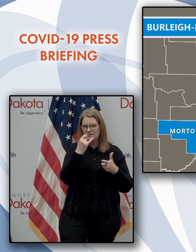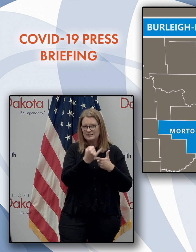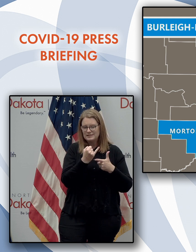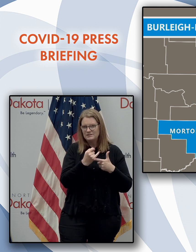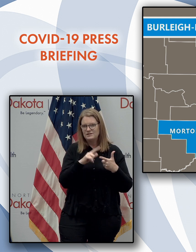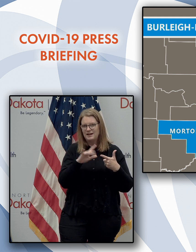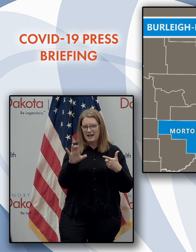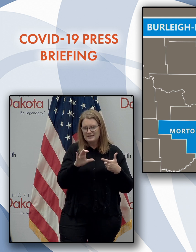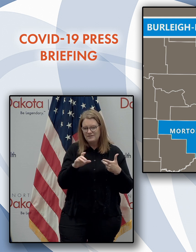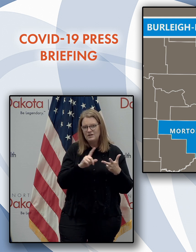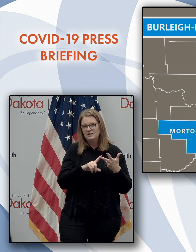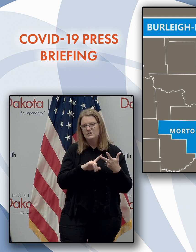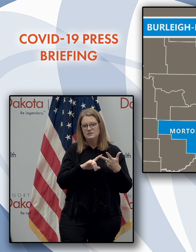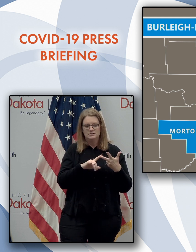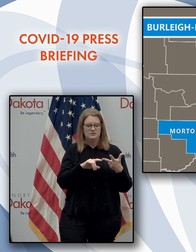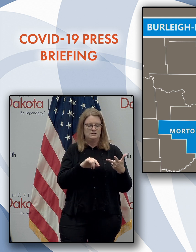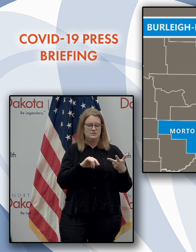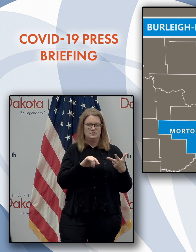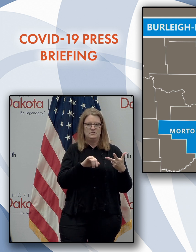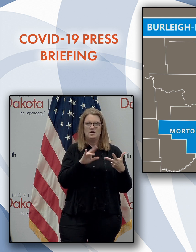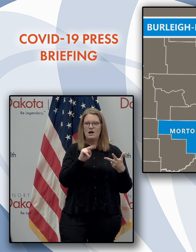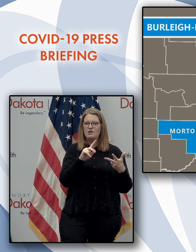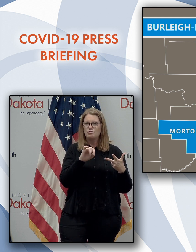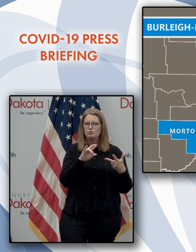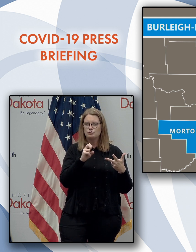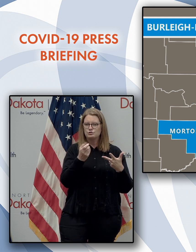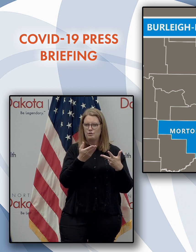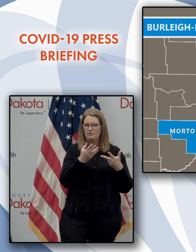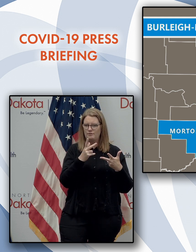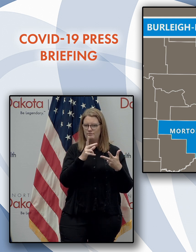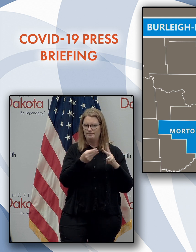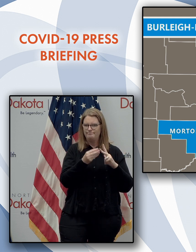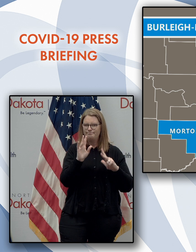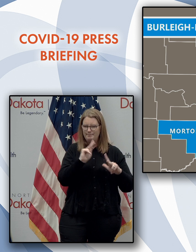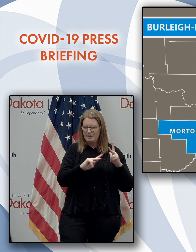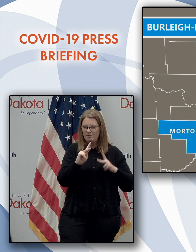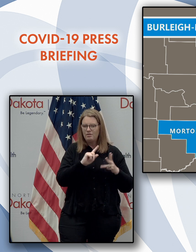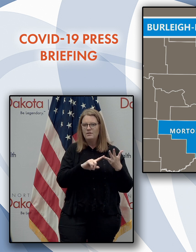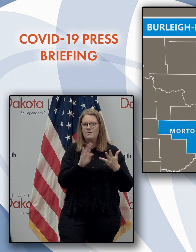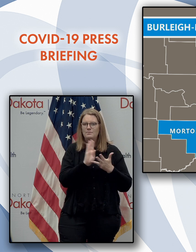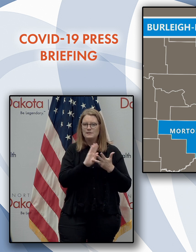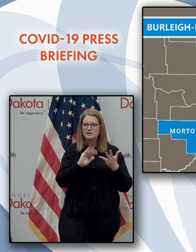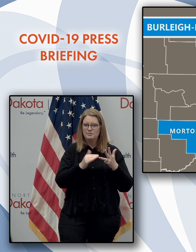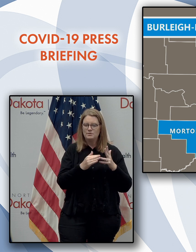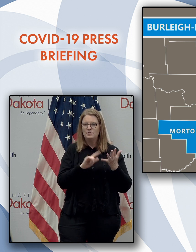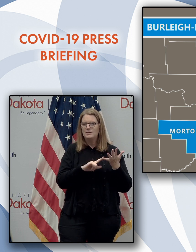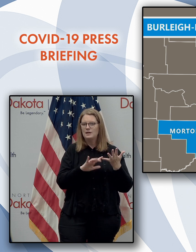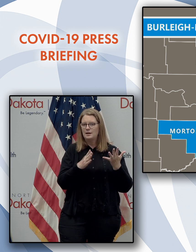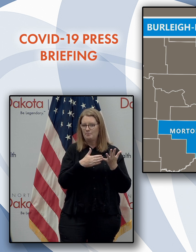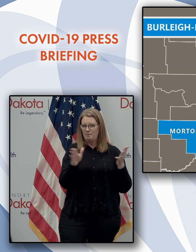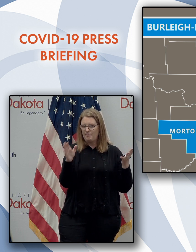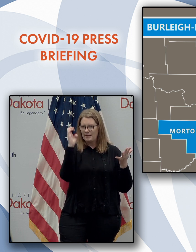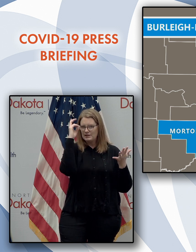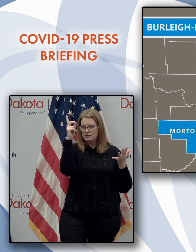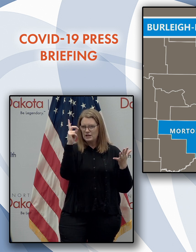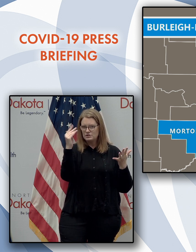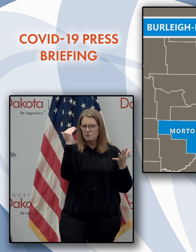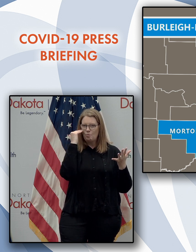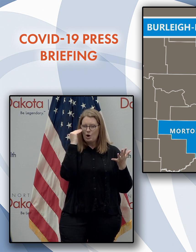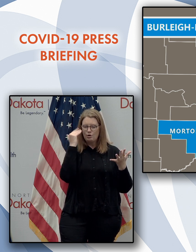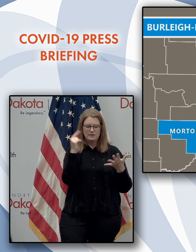institutions activities, the 3rd one being underserved populations, the 4th business community, and the 5th public education and